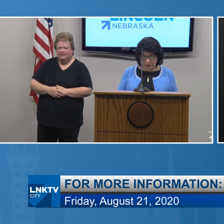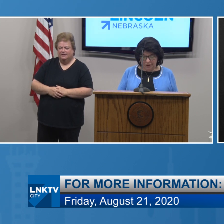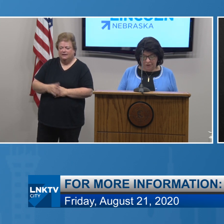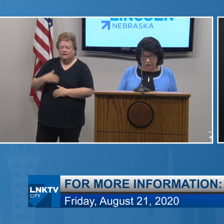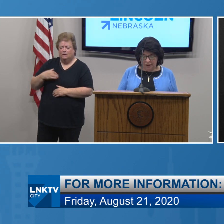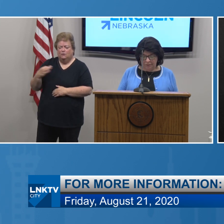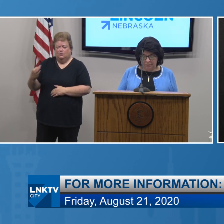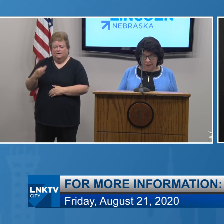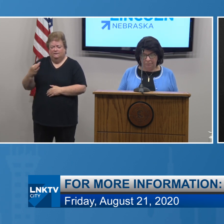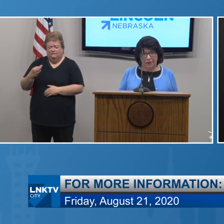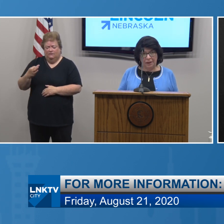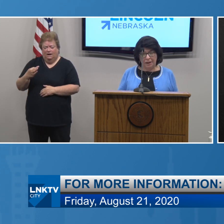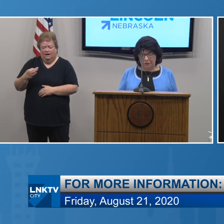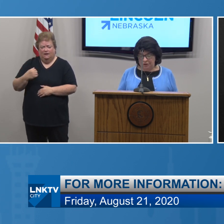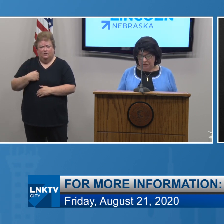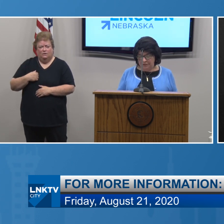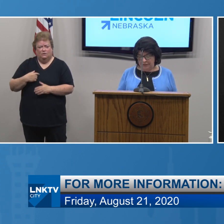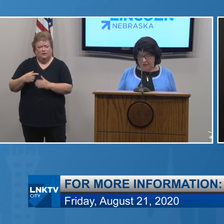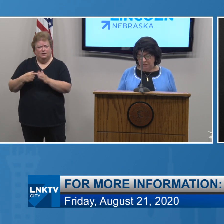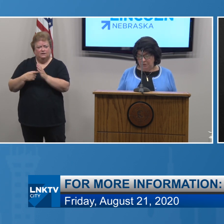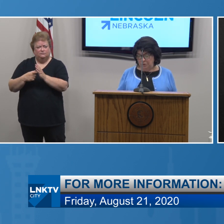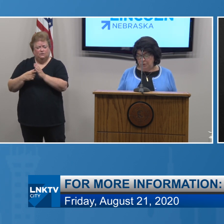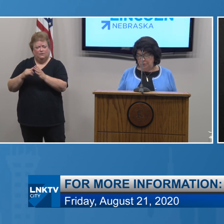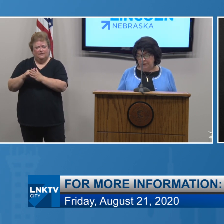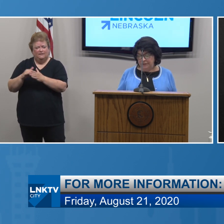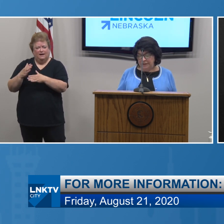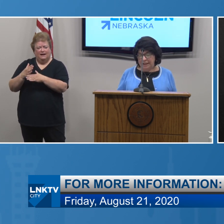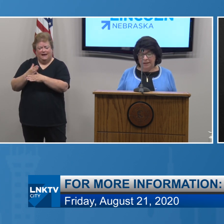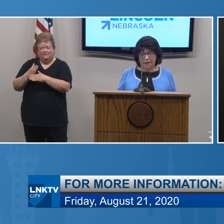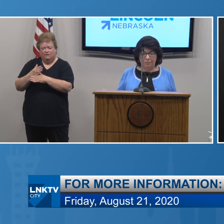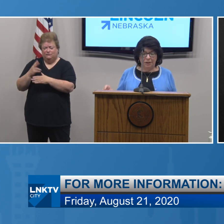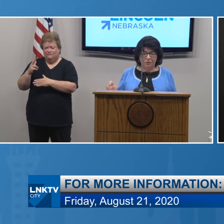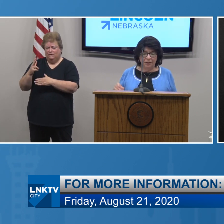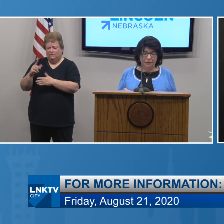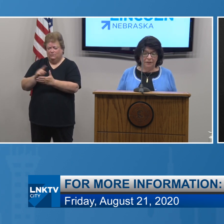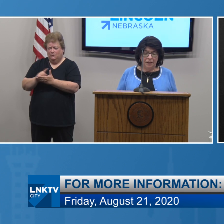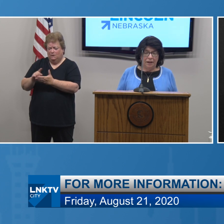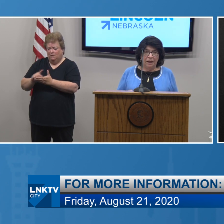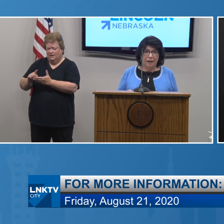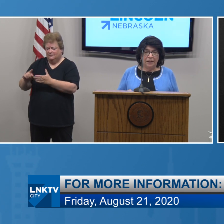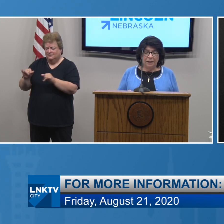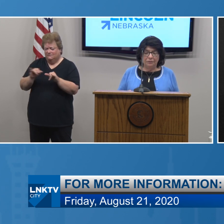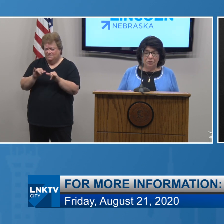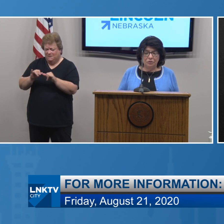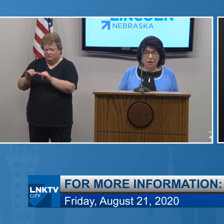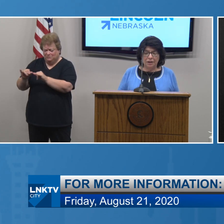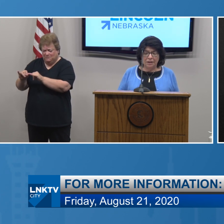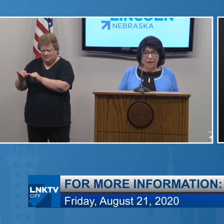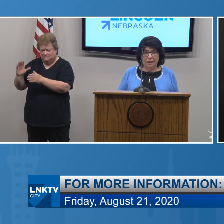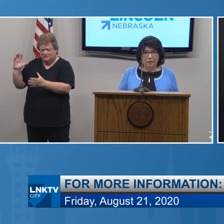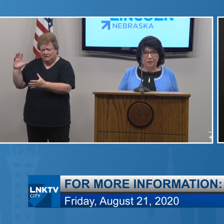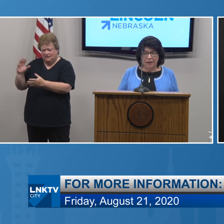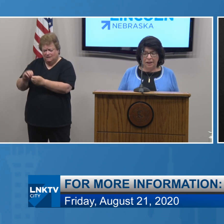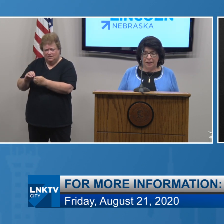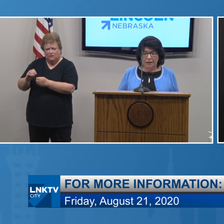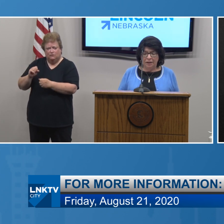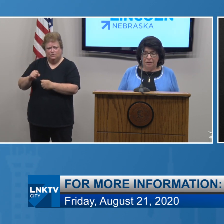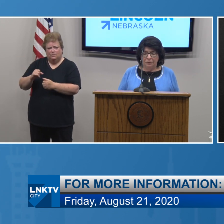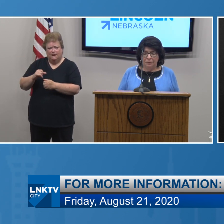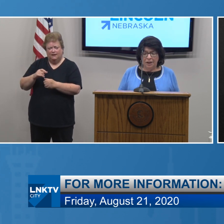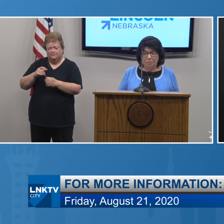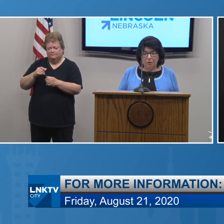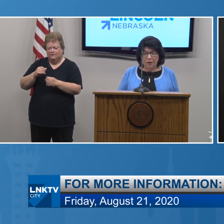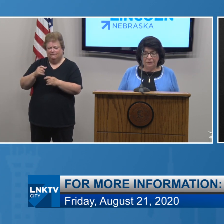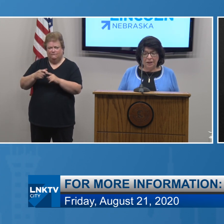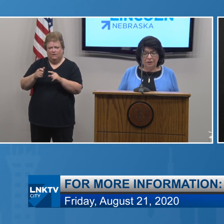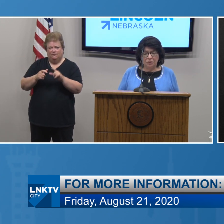have been sharing the gradient map that averages the 3 weeks of data and metrics. Again, if you draw a diagonal line